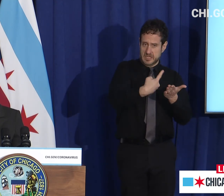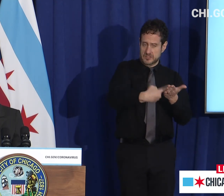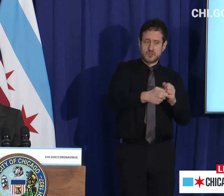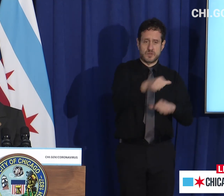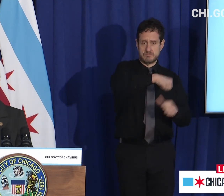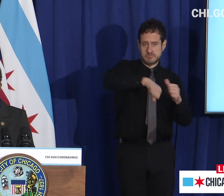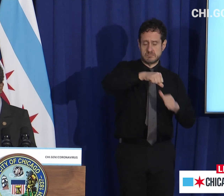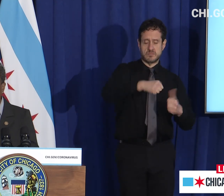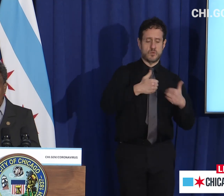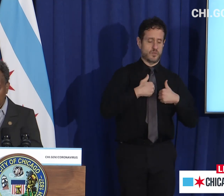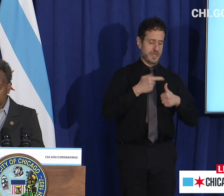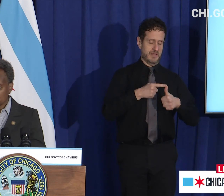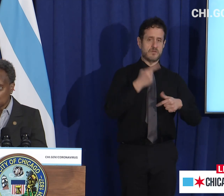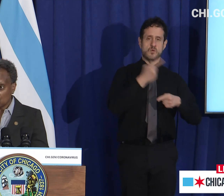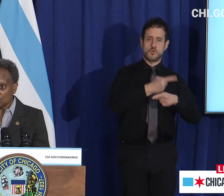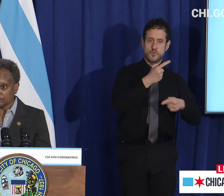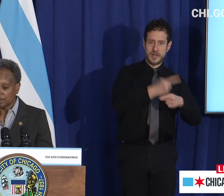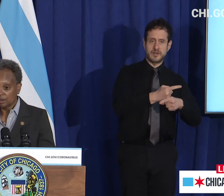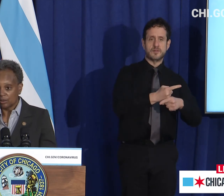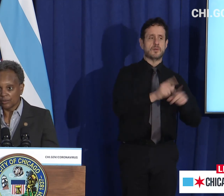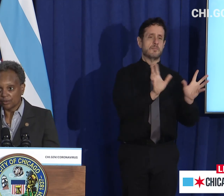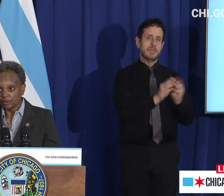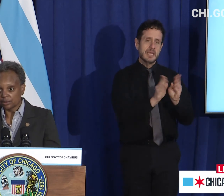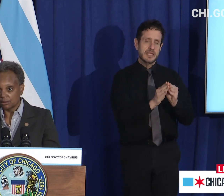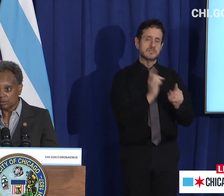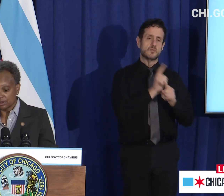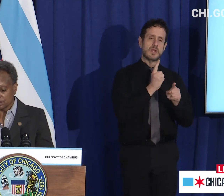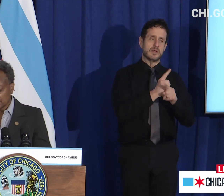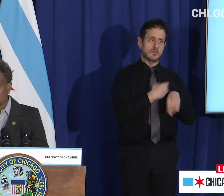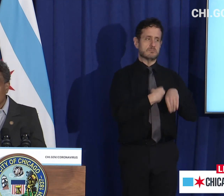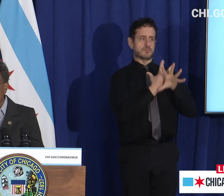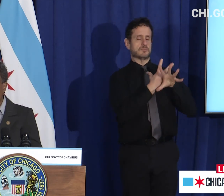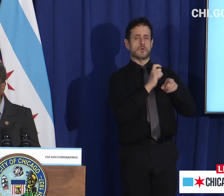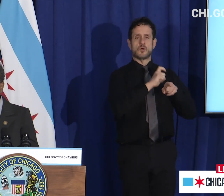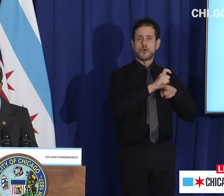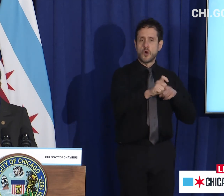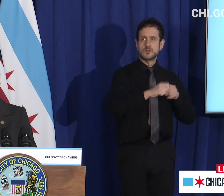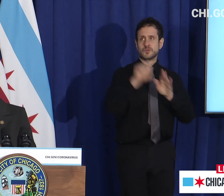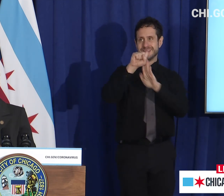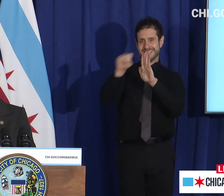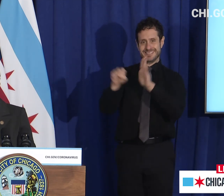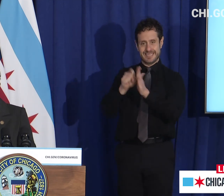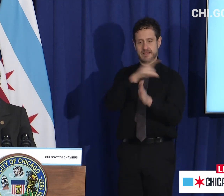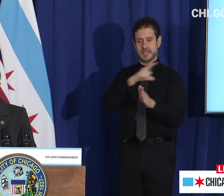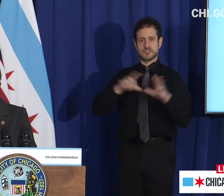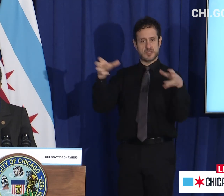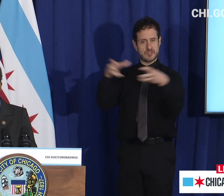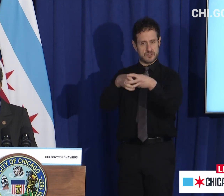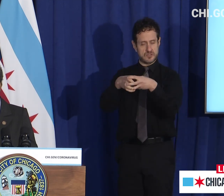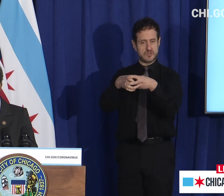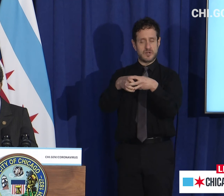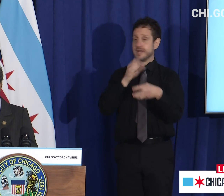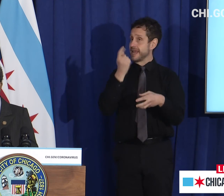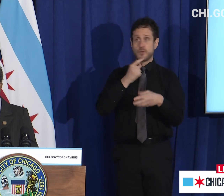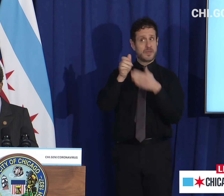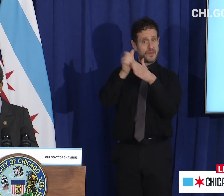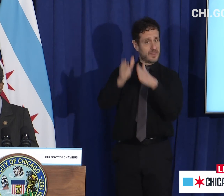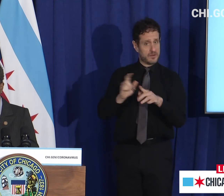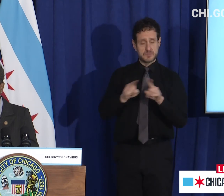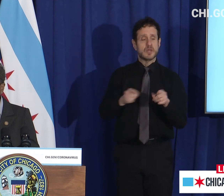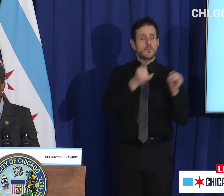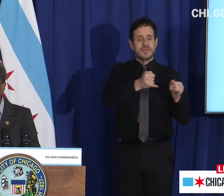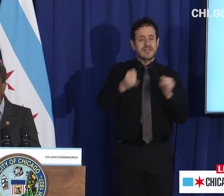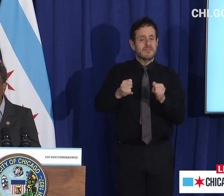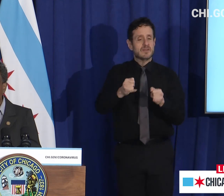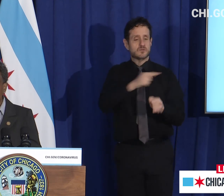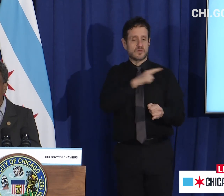We have regular briefings and calls with the state legislature, not just with the leadership, but with individual